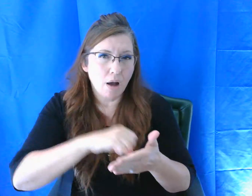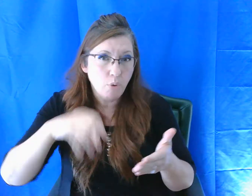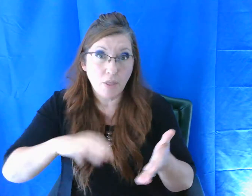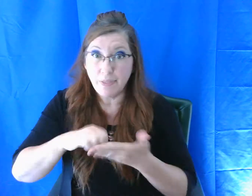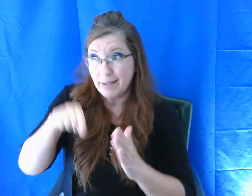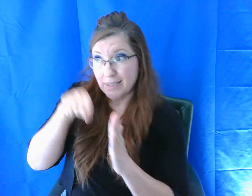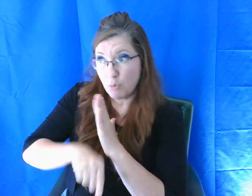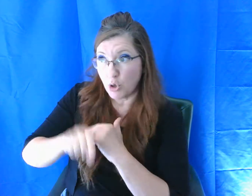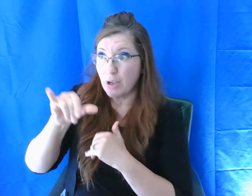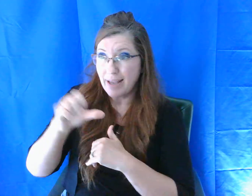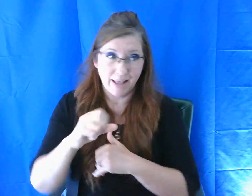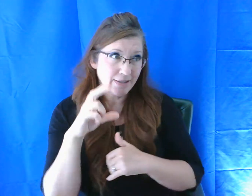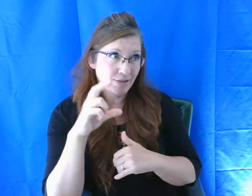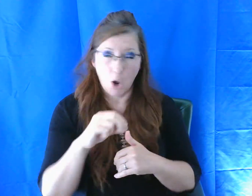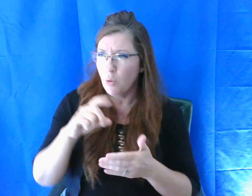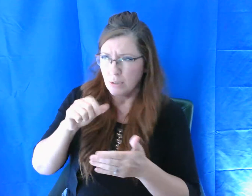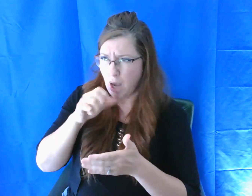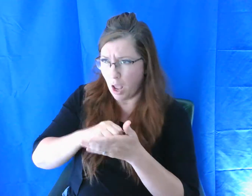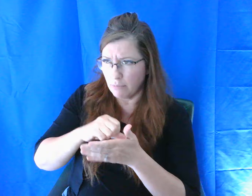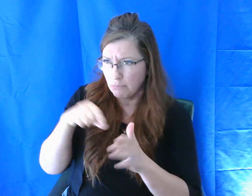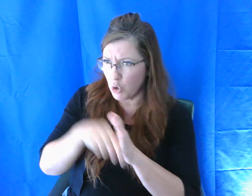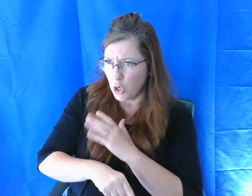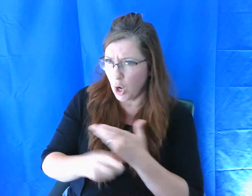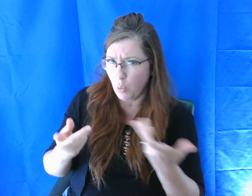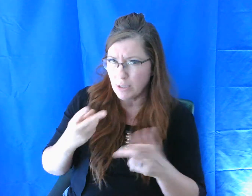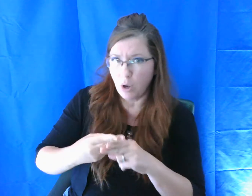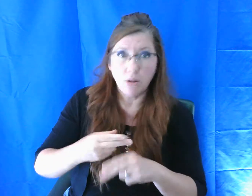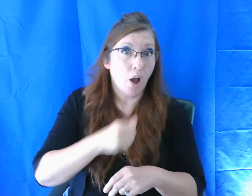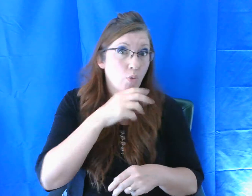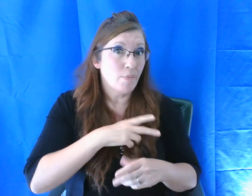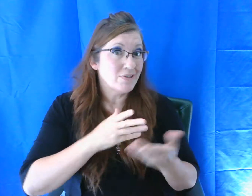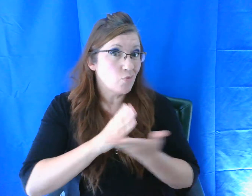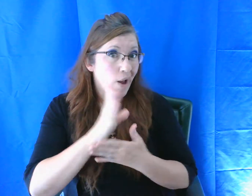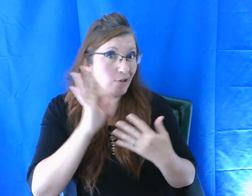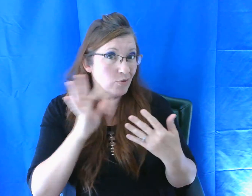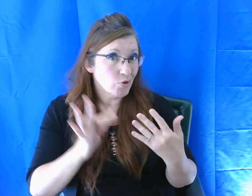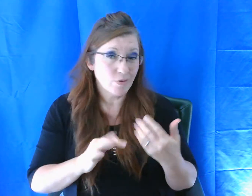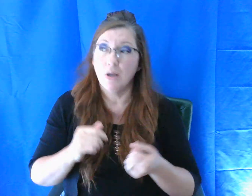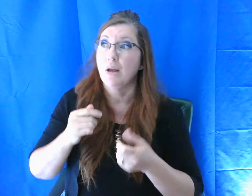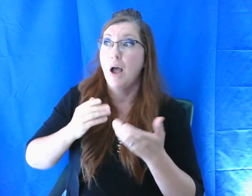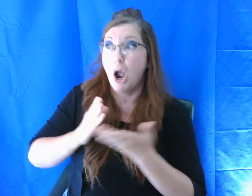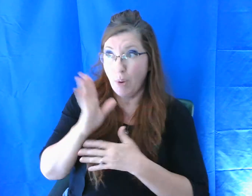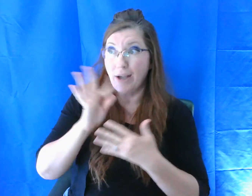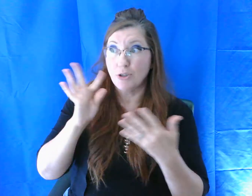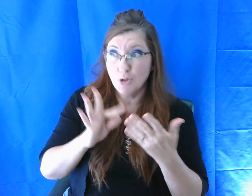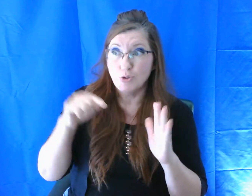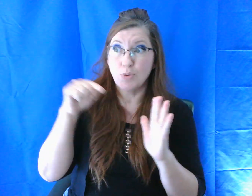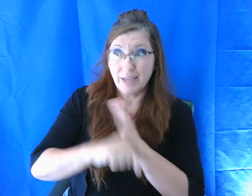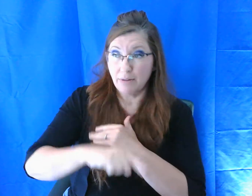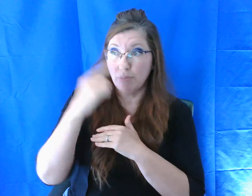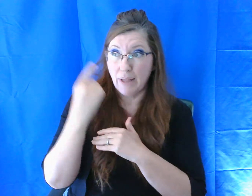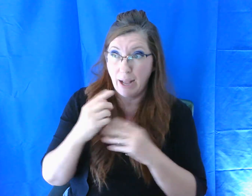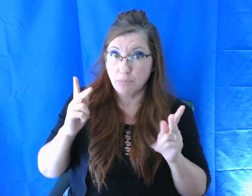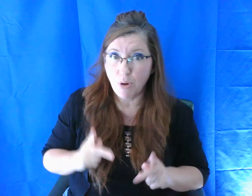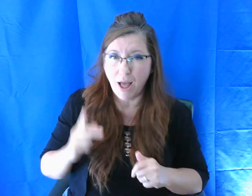No. That's not. What is it? You know, it's a woman's right to choose is what it is. Right to choose to murder a black person. I thought you were against